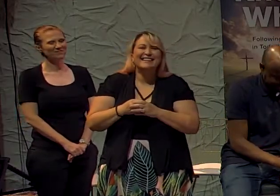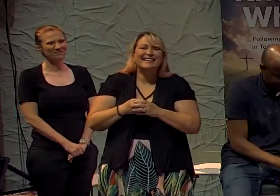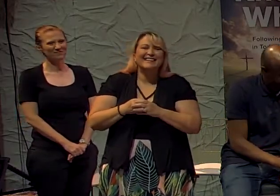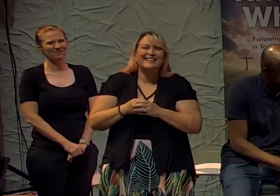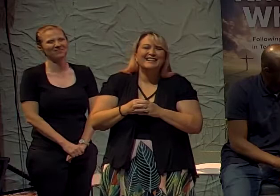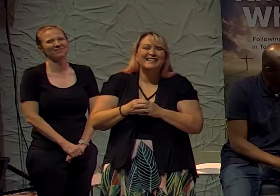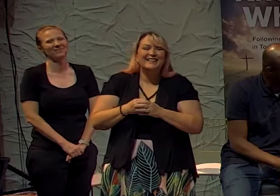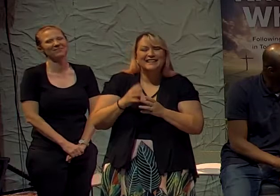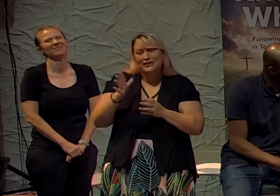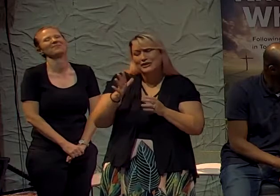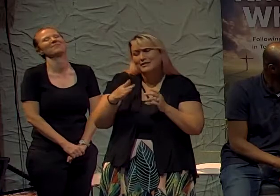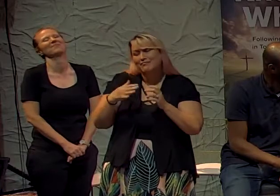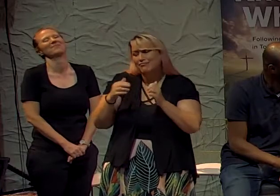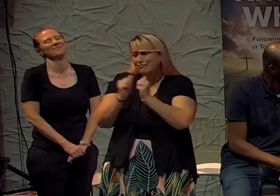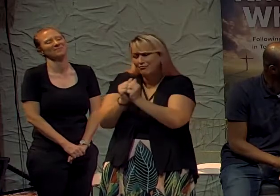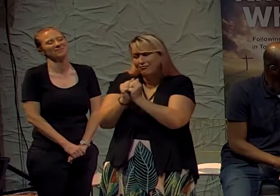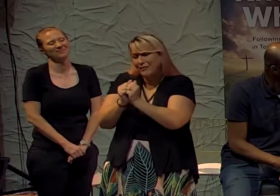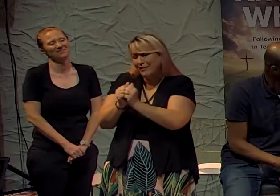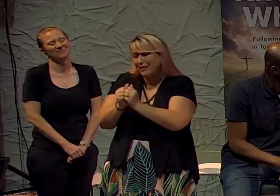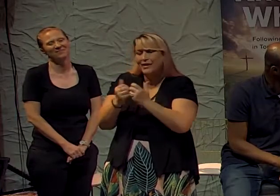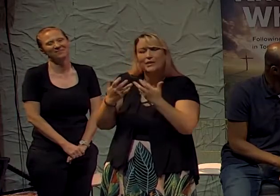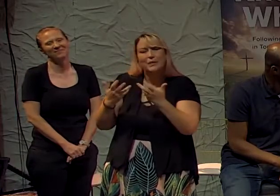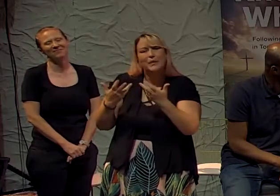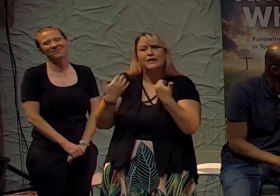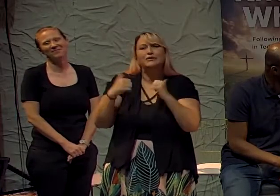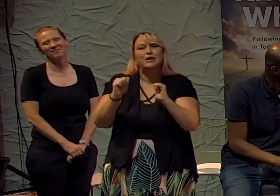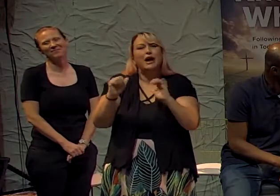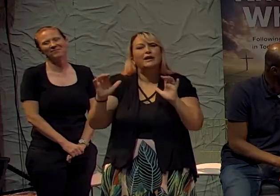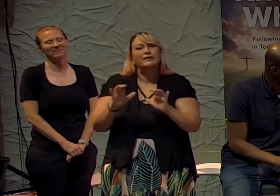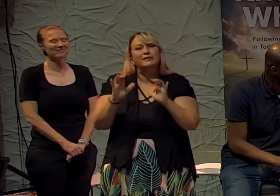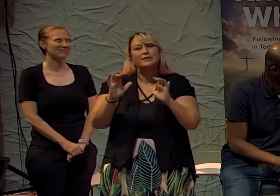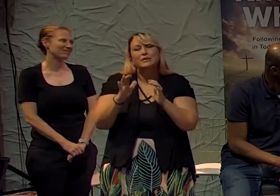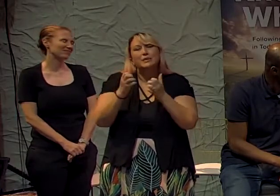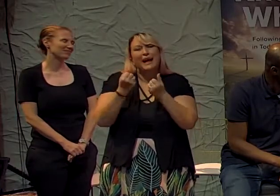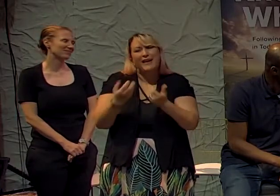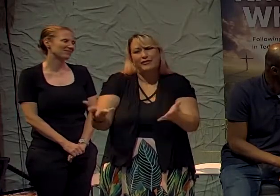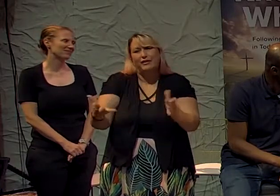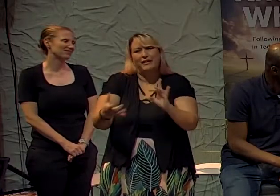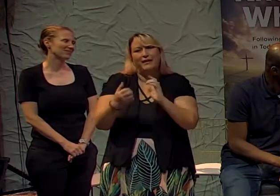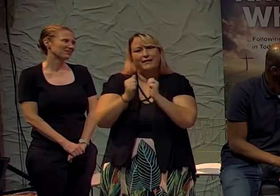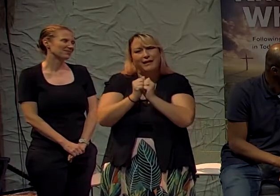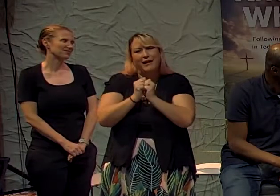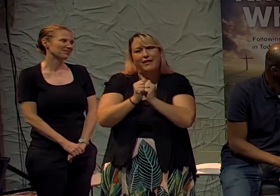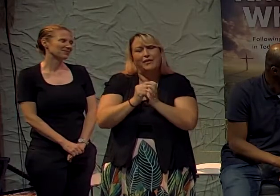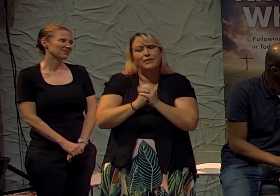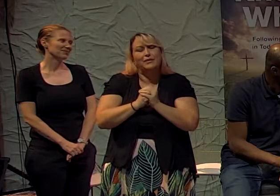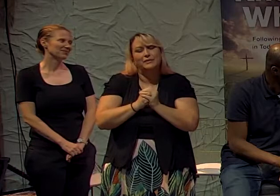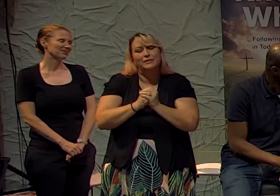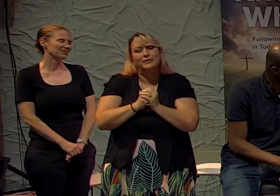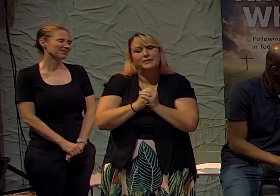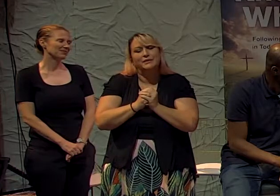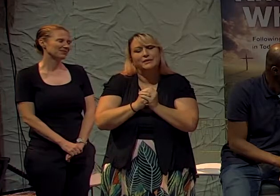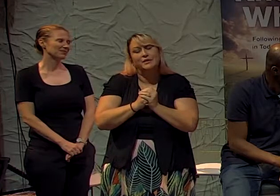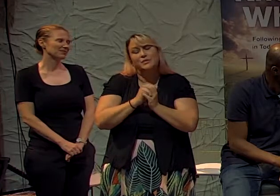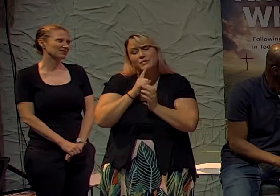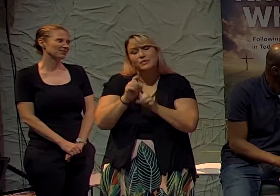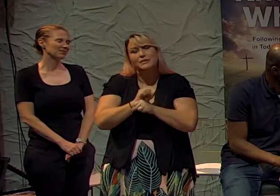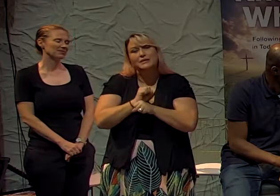it just keeps us together. We try to do everything together. We really